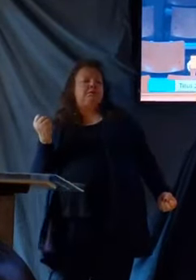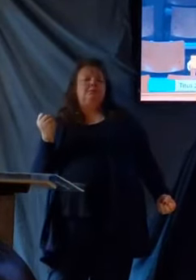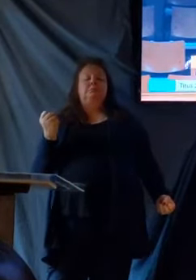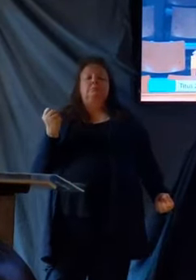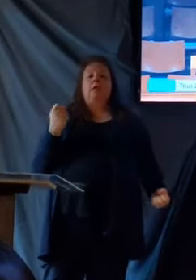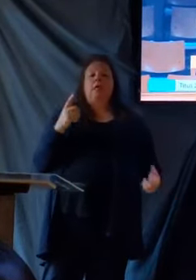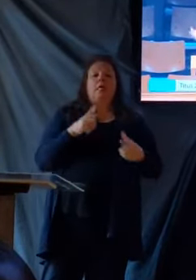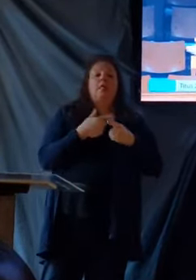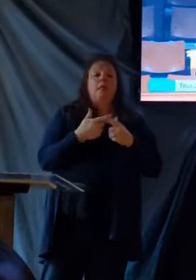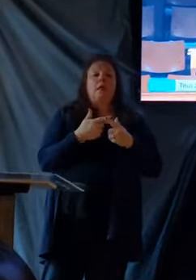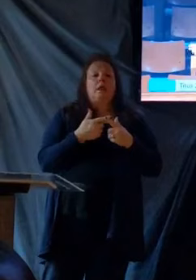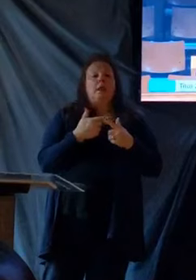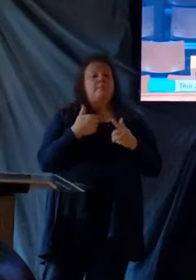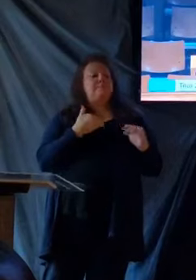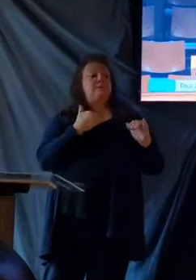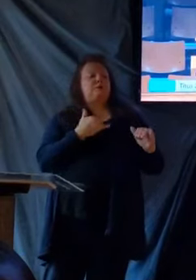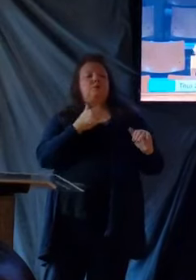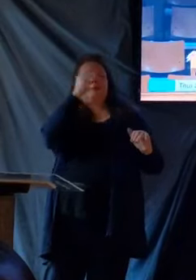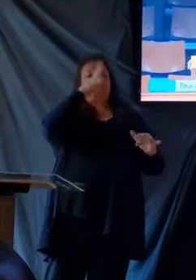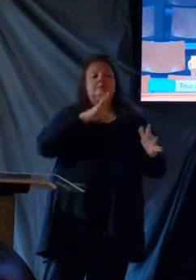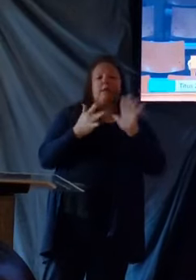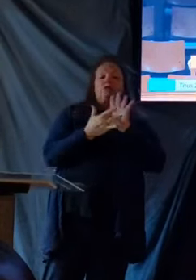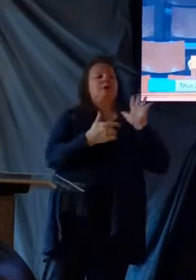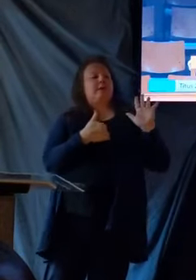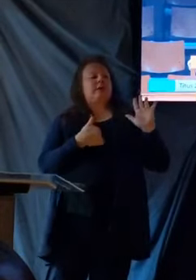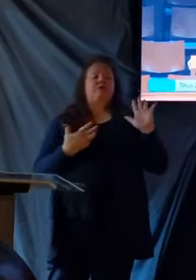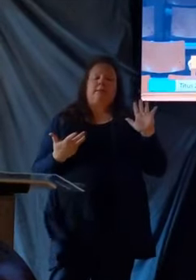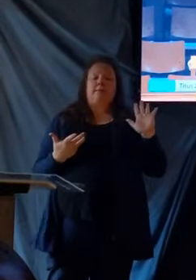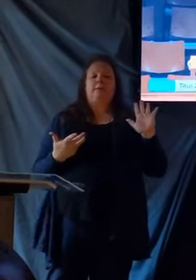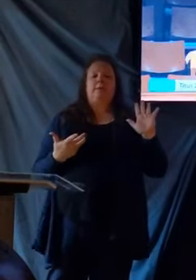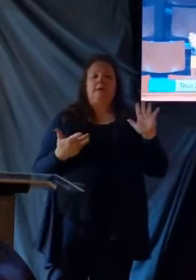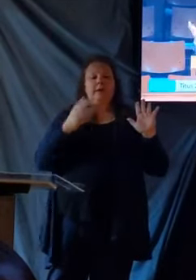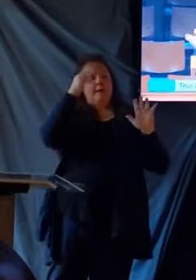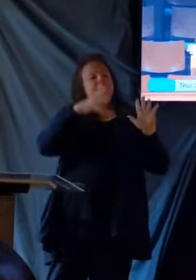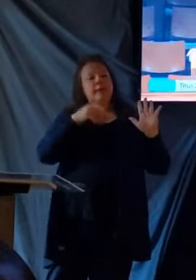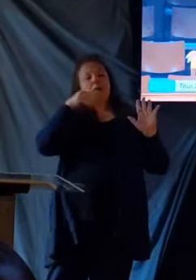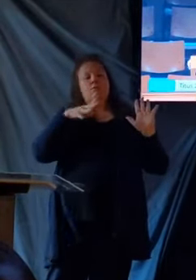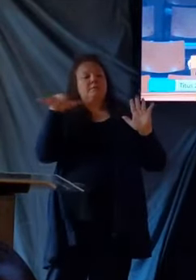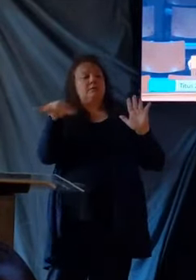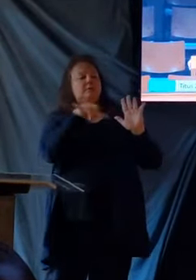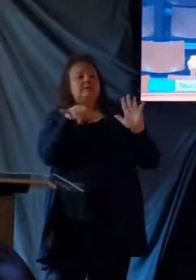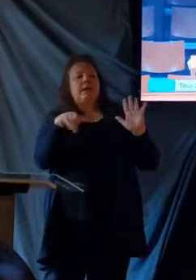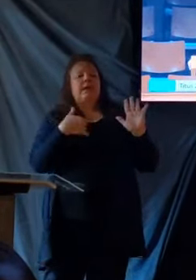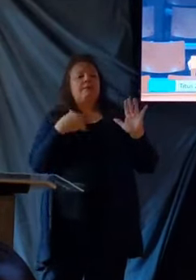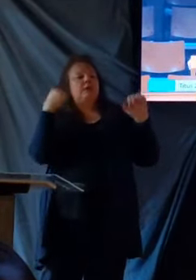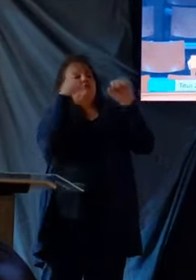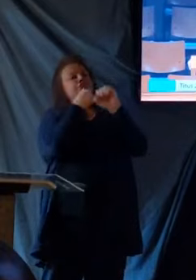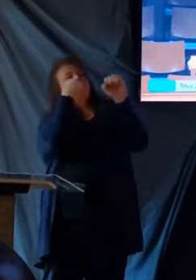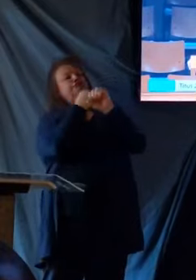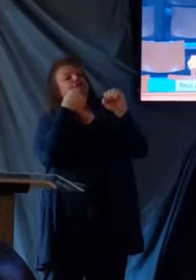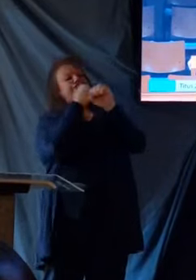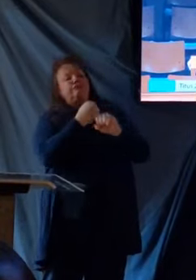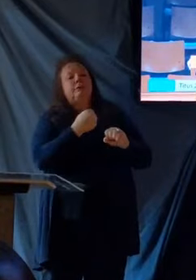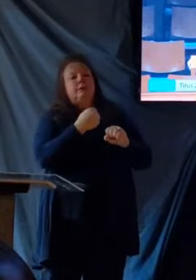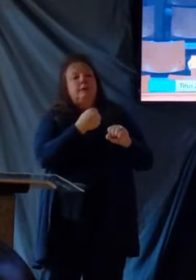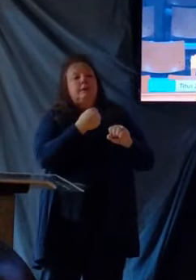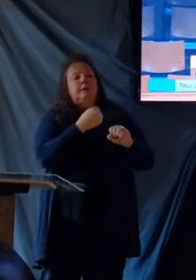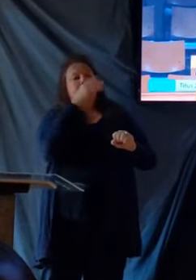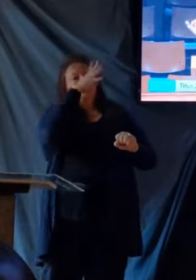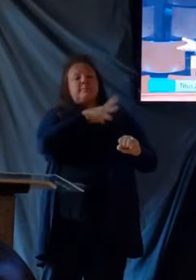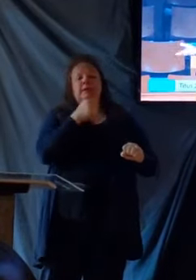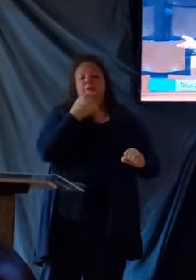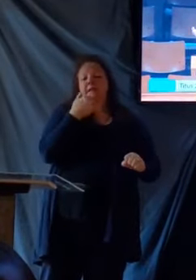well, then we have the Me Too movement because men took advantage of me. But if men and women are the same, it's just you fight it out. Men usually